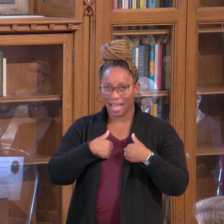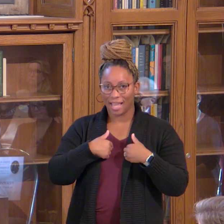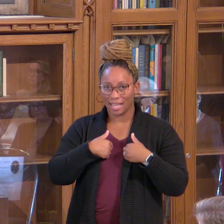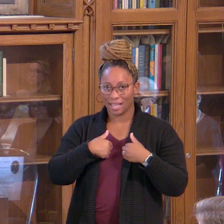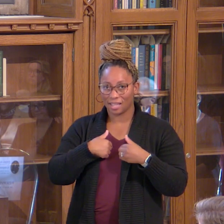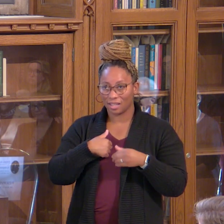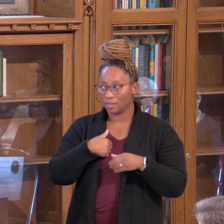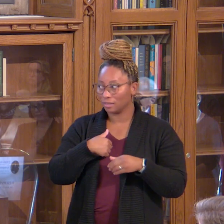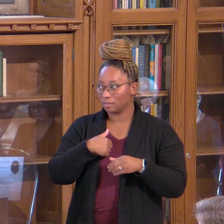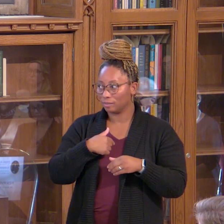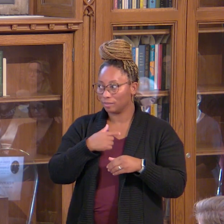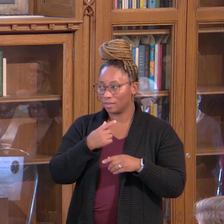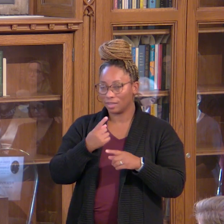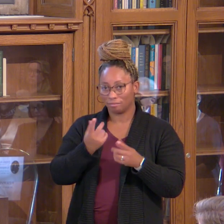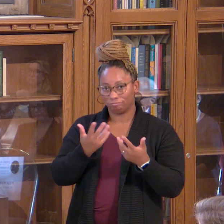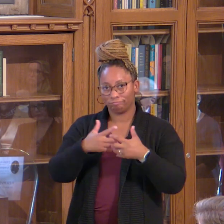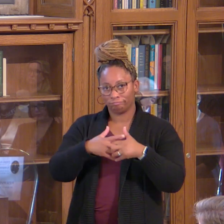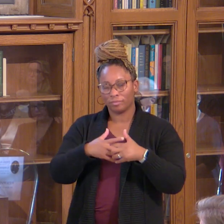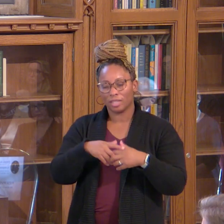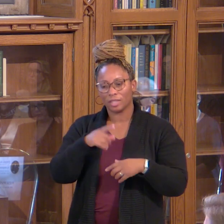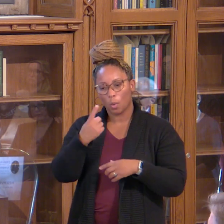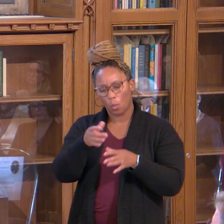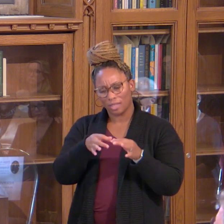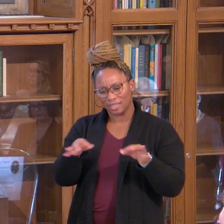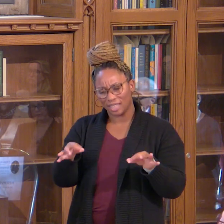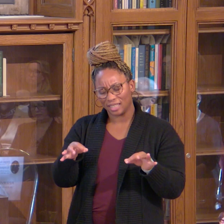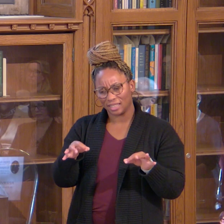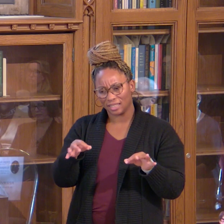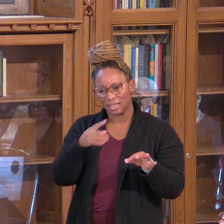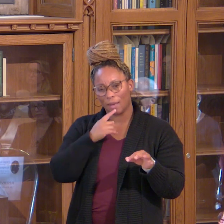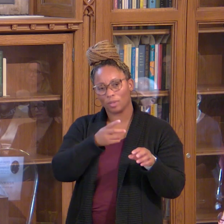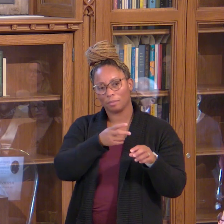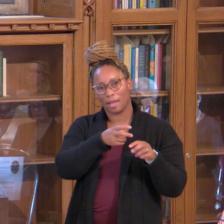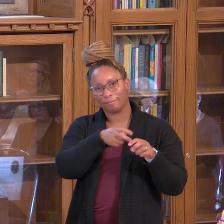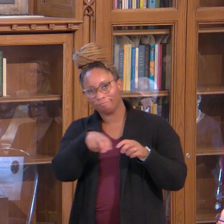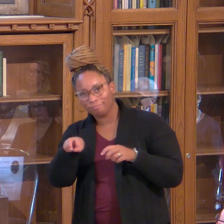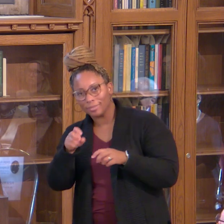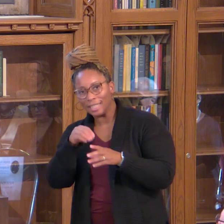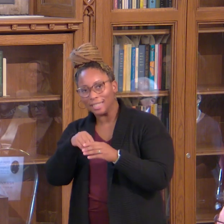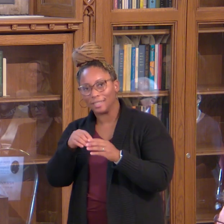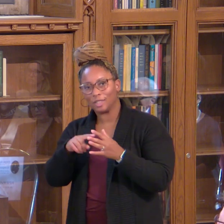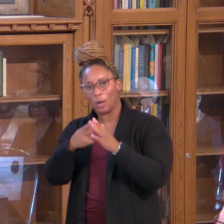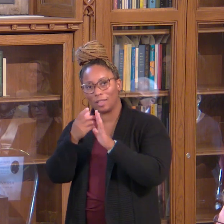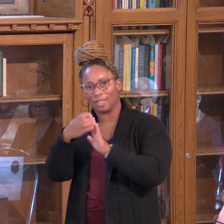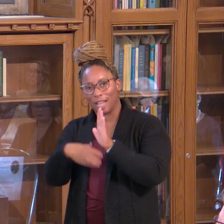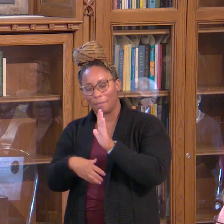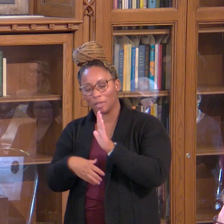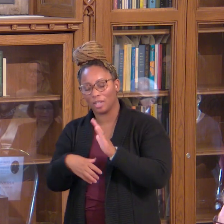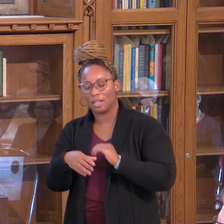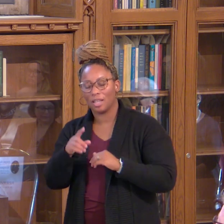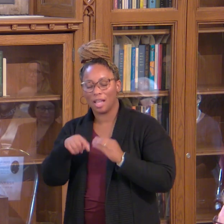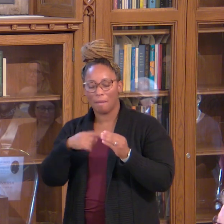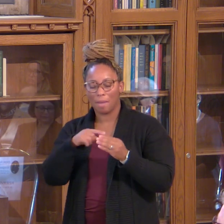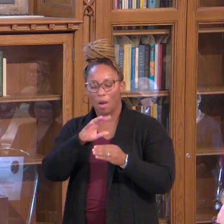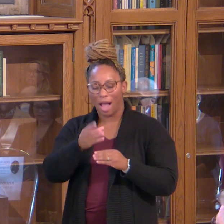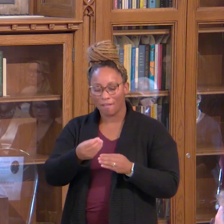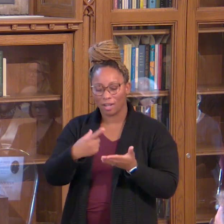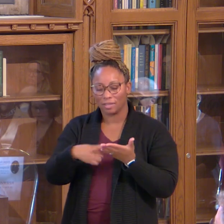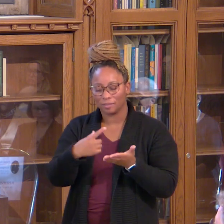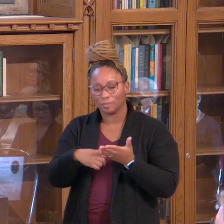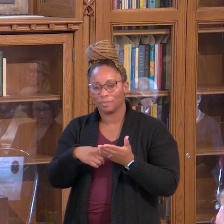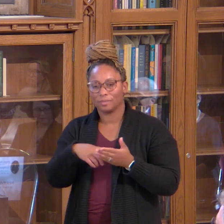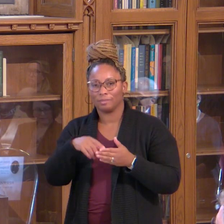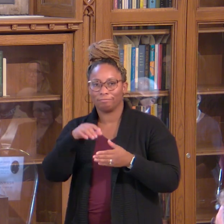appropriated so just that one sentence was my segue into the chapter and about Africa I talk about